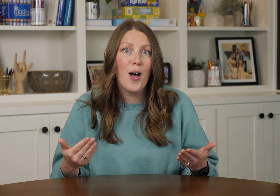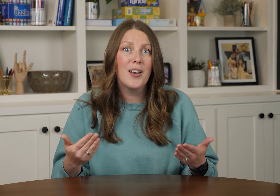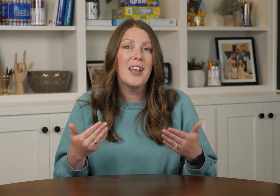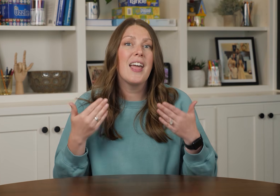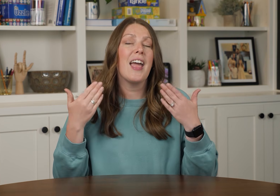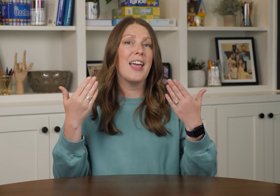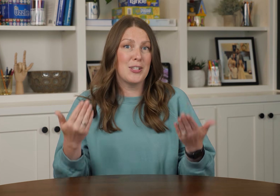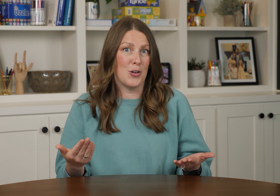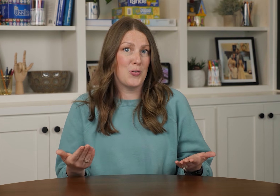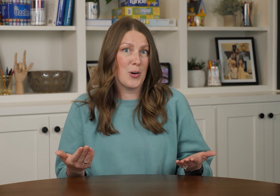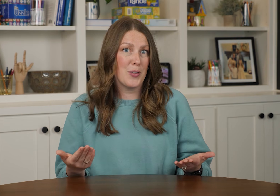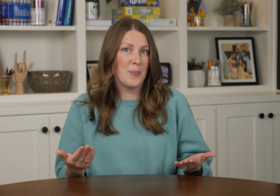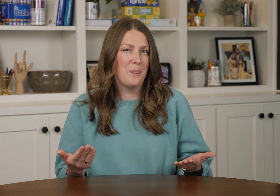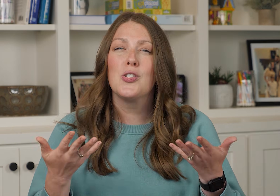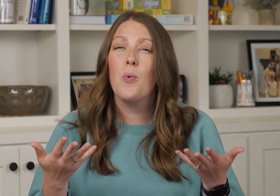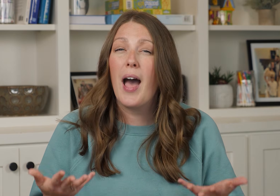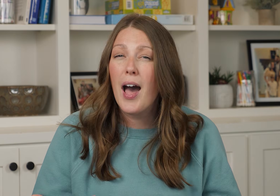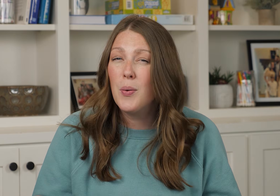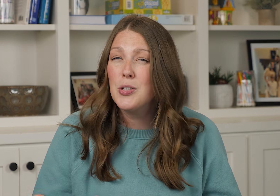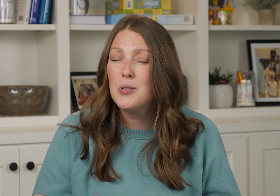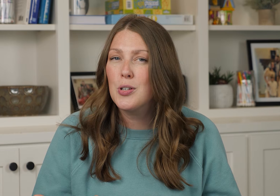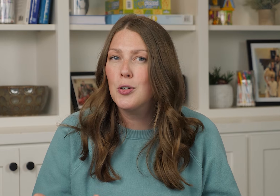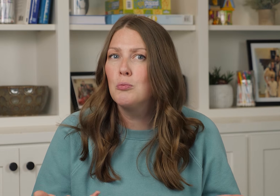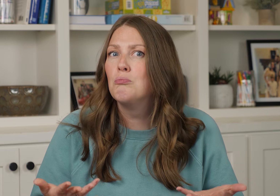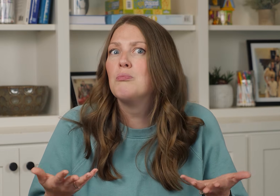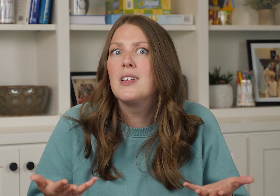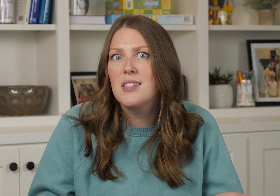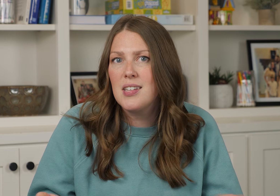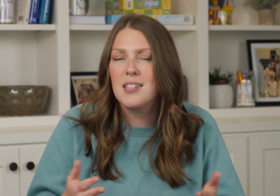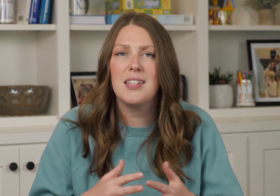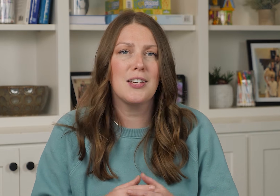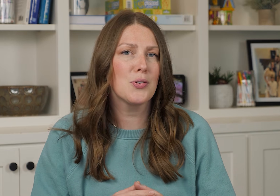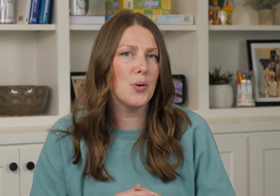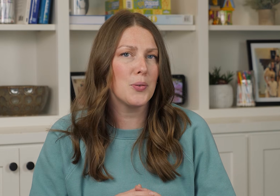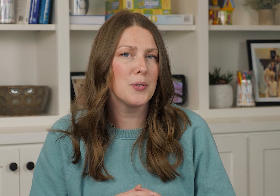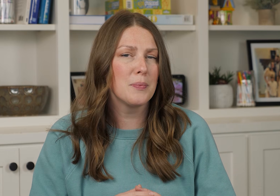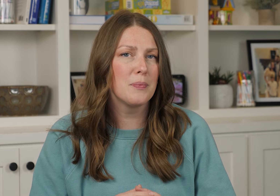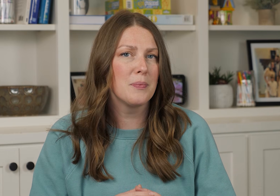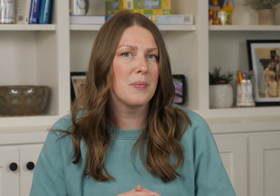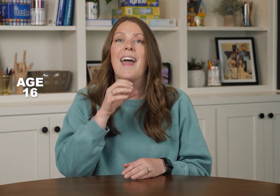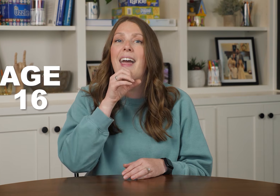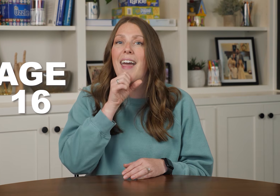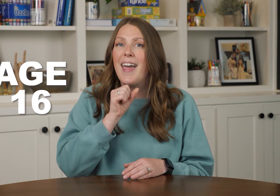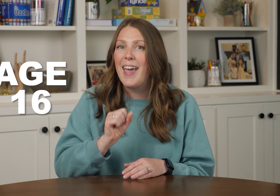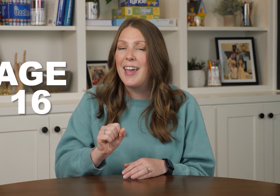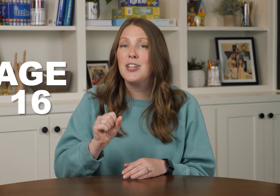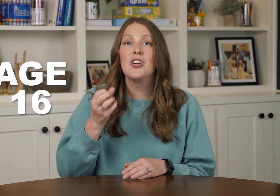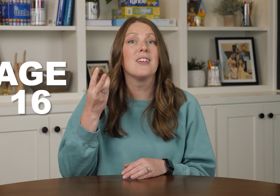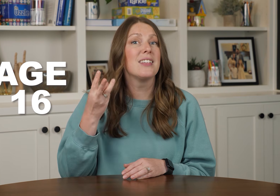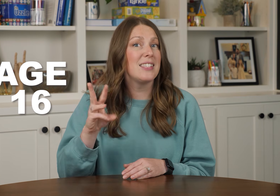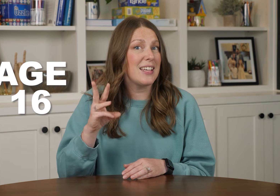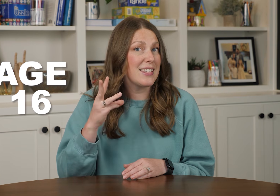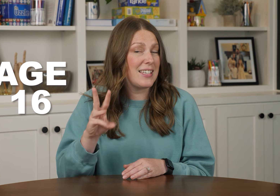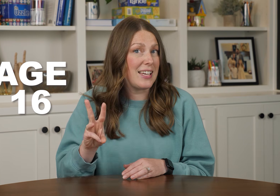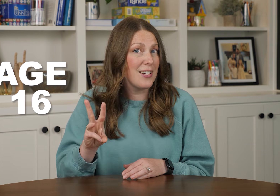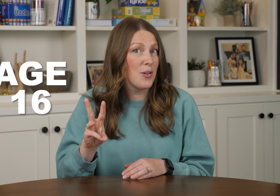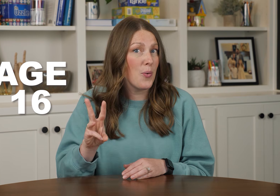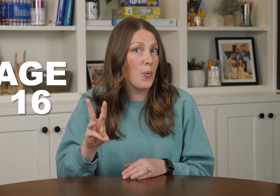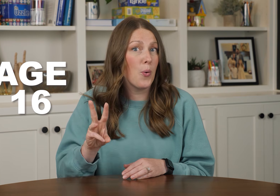on and so forth. So how would you do 16 years old? Age 16